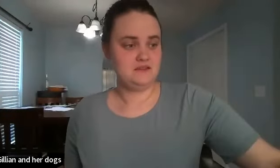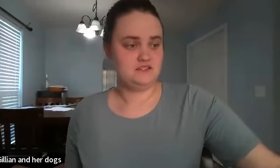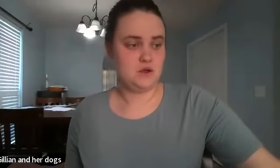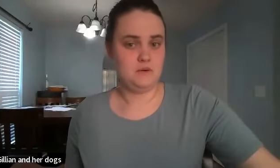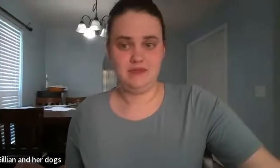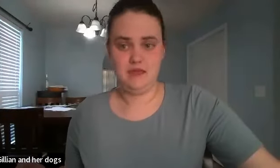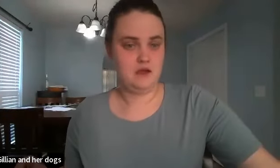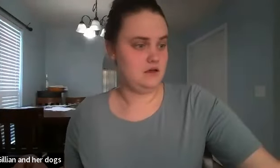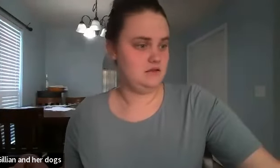So yeah,